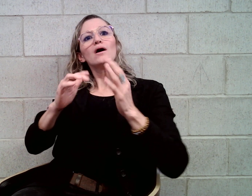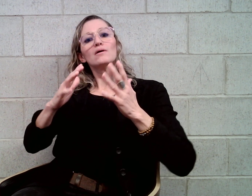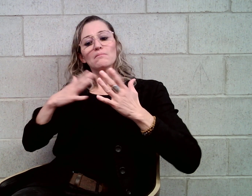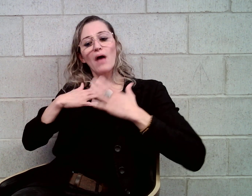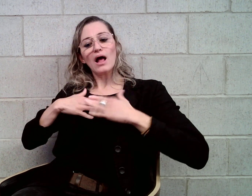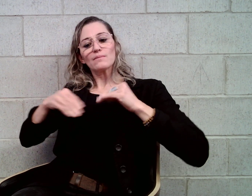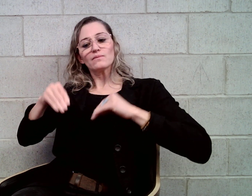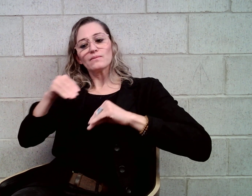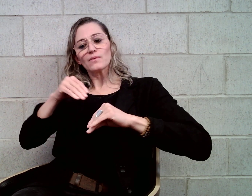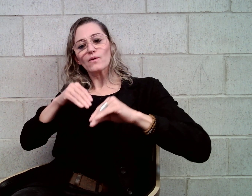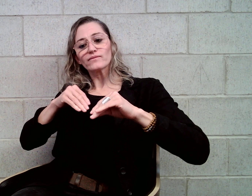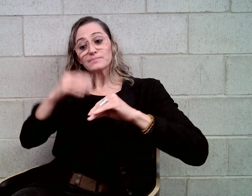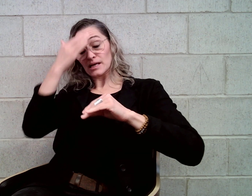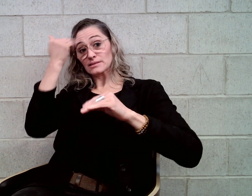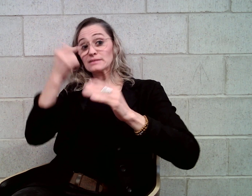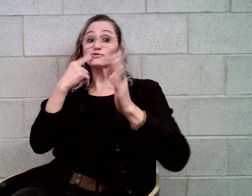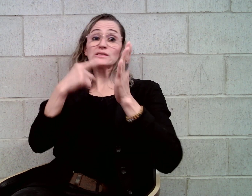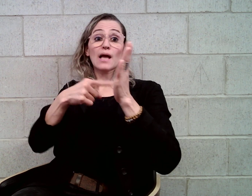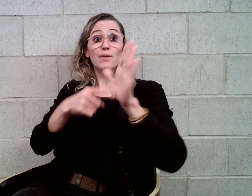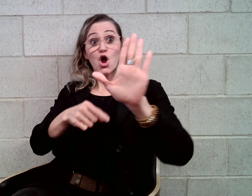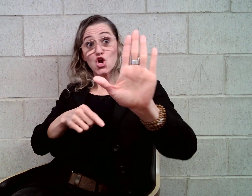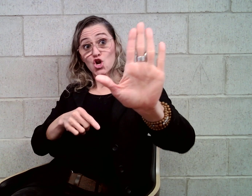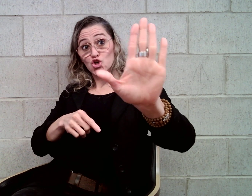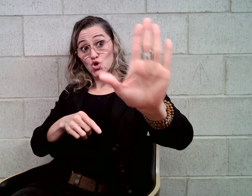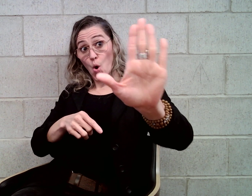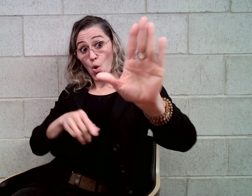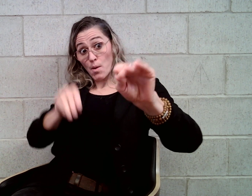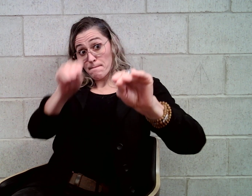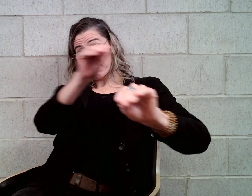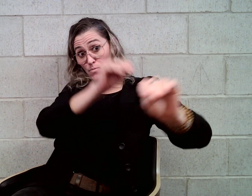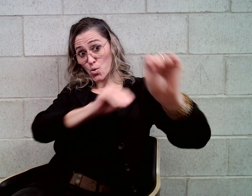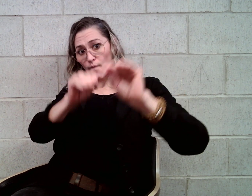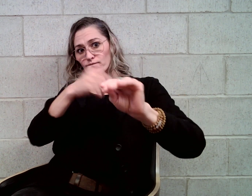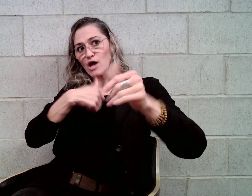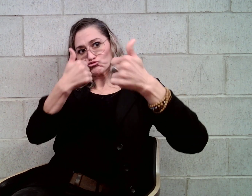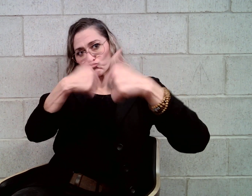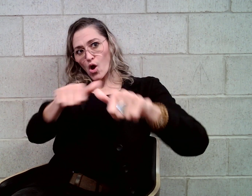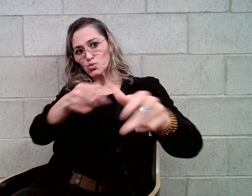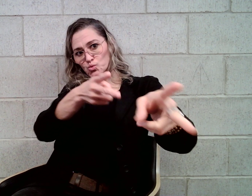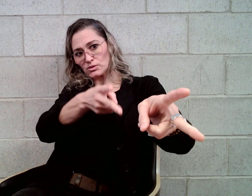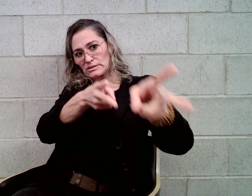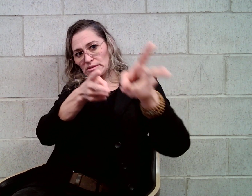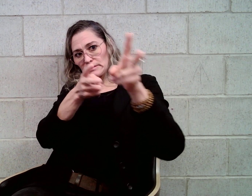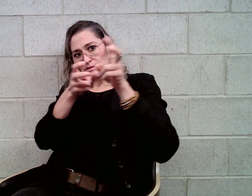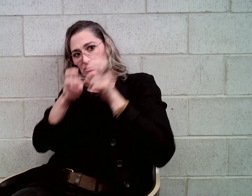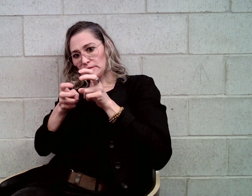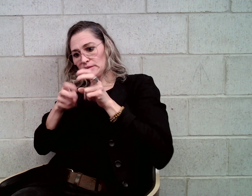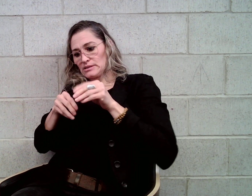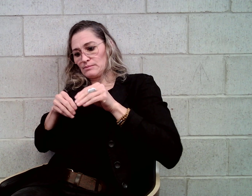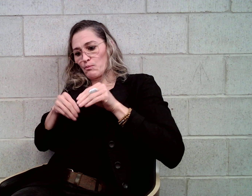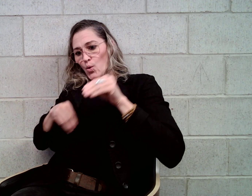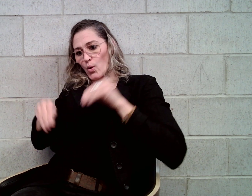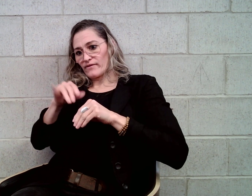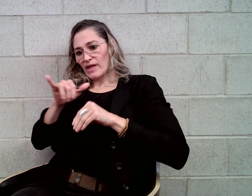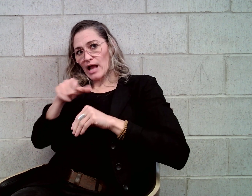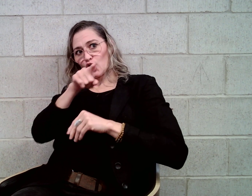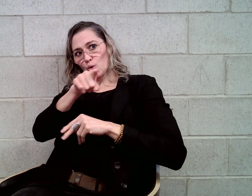a sense of how that would affect the movement. So I would also try and emulate your